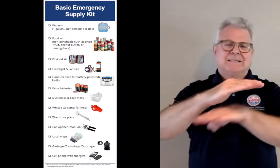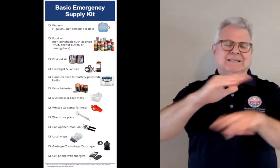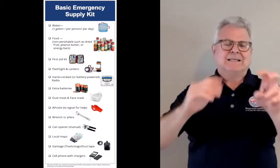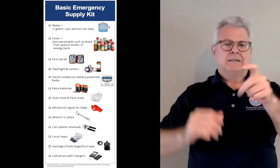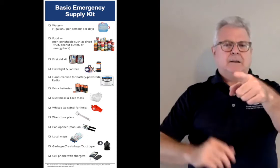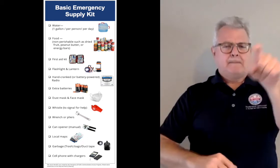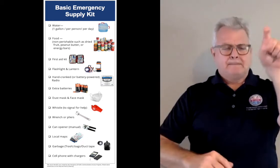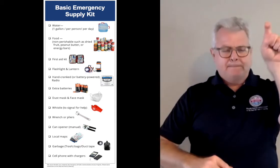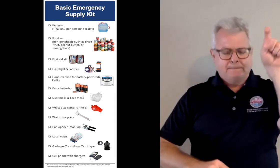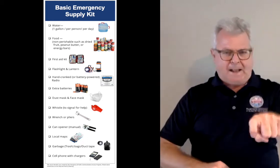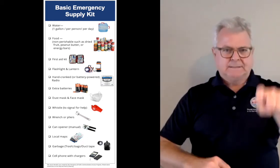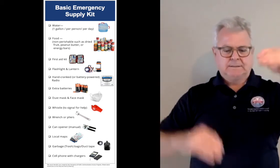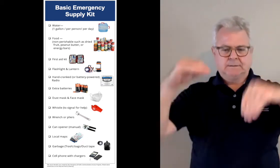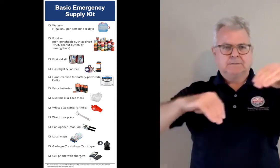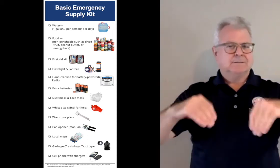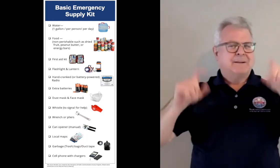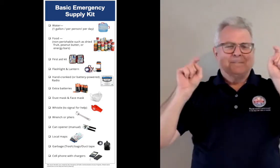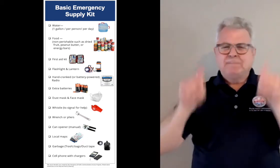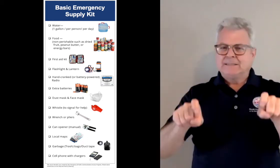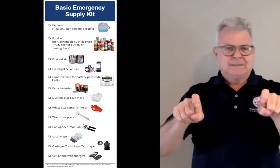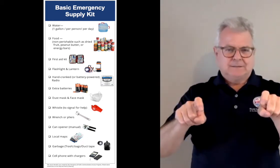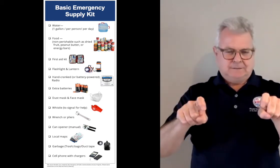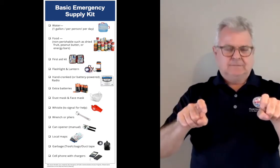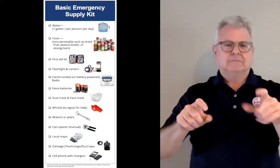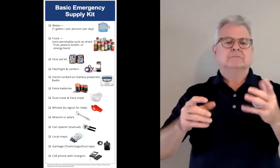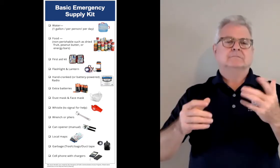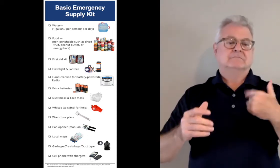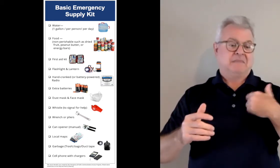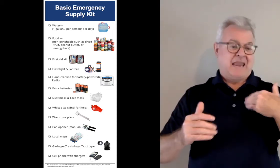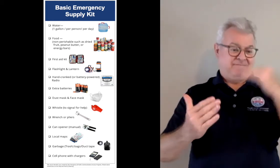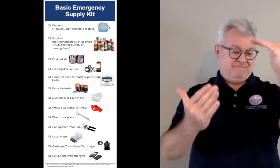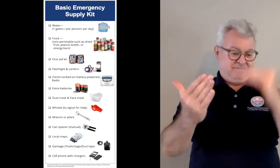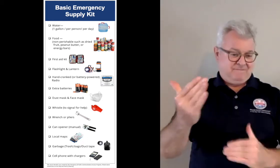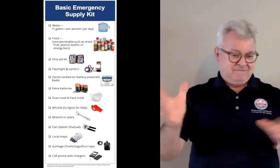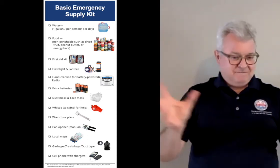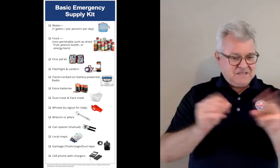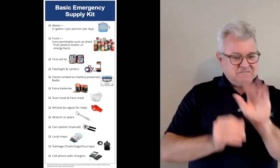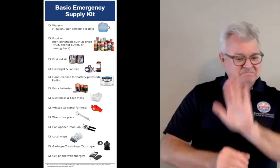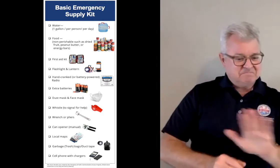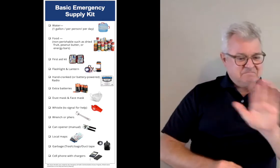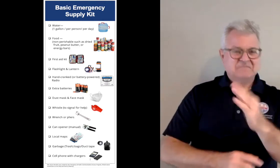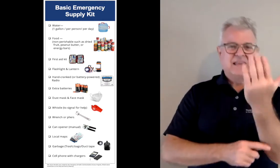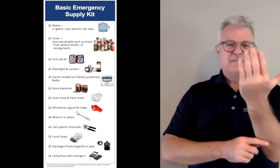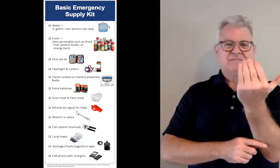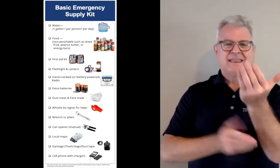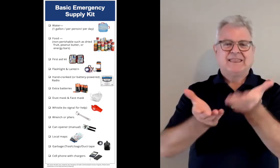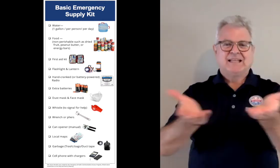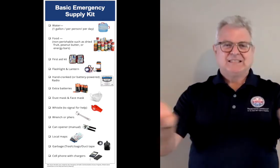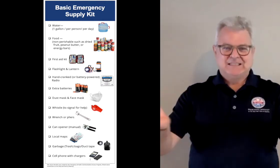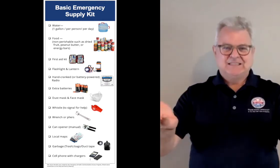You'd want to pack some basic must-haves, things that you need on an essential basis.